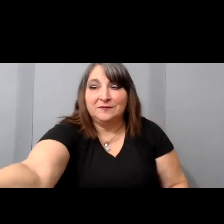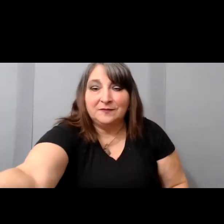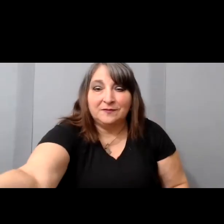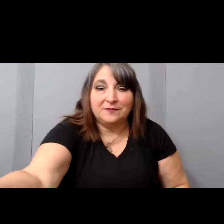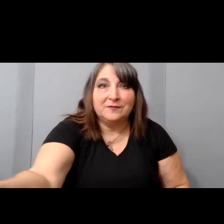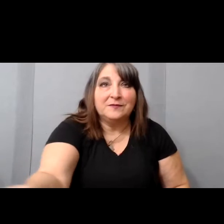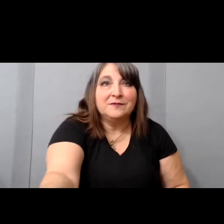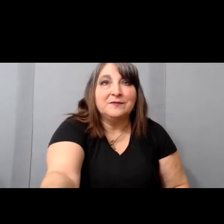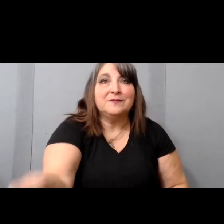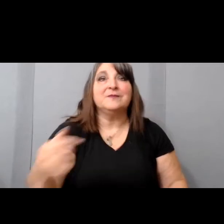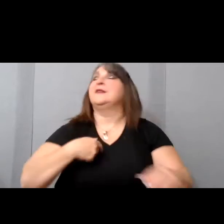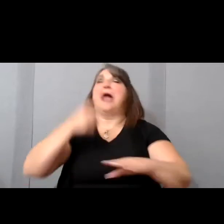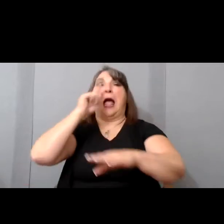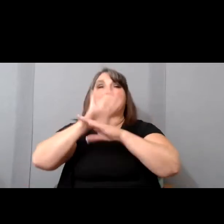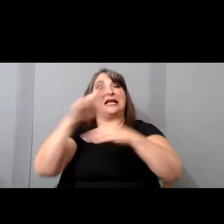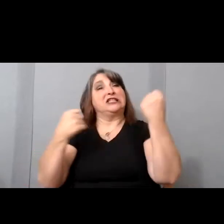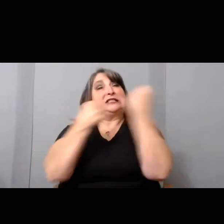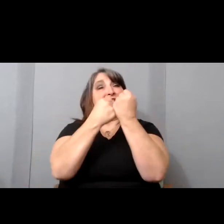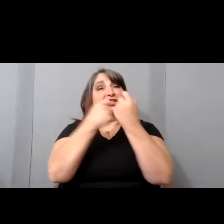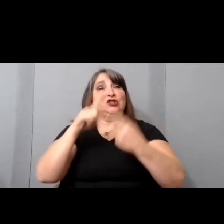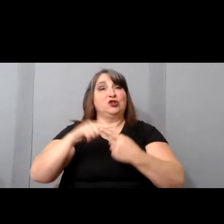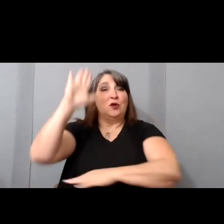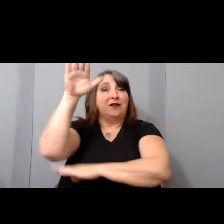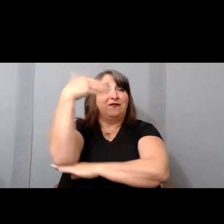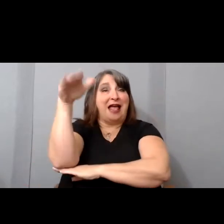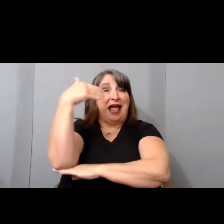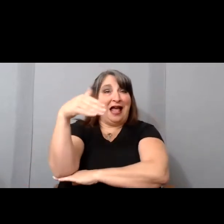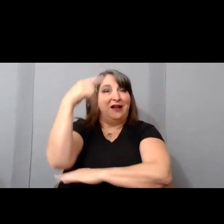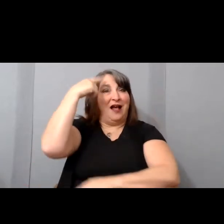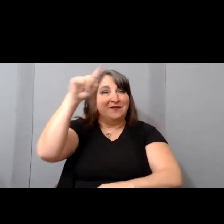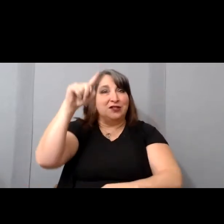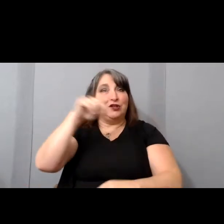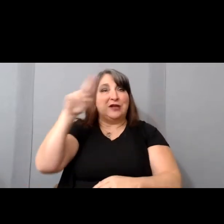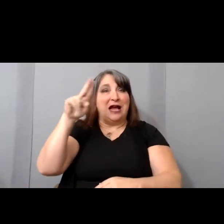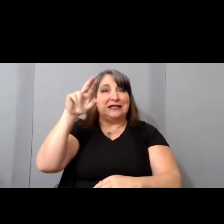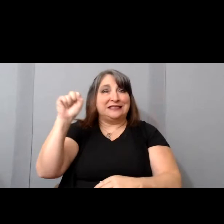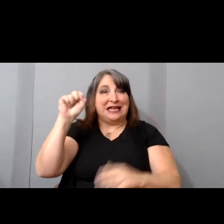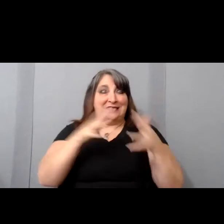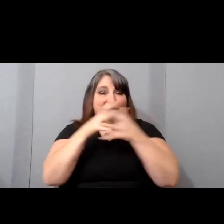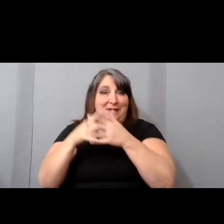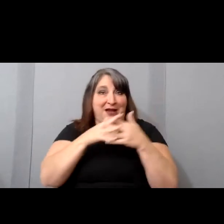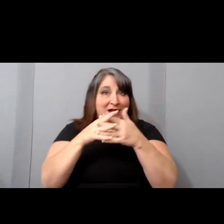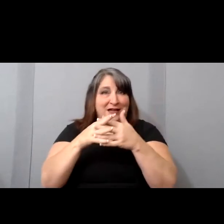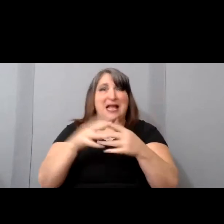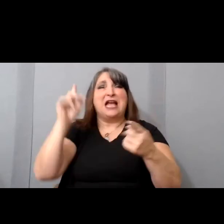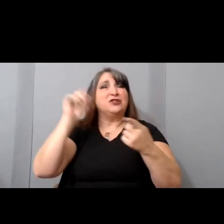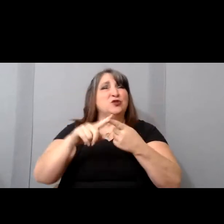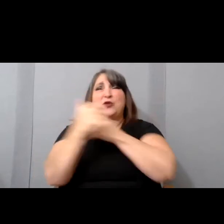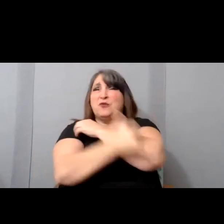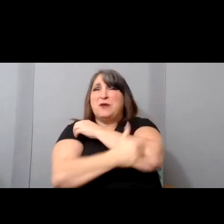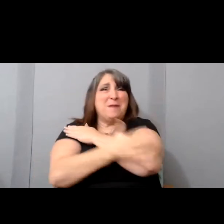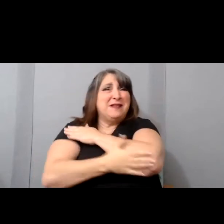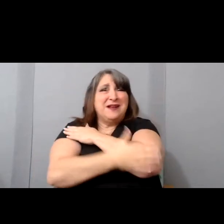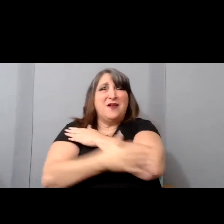I pledge allegiance to the flag of the United States of America and to the republic for which